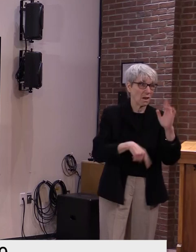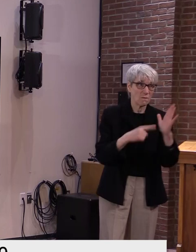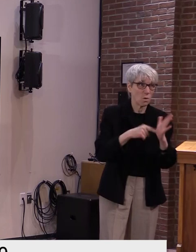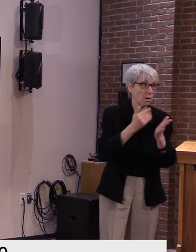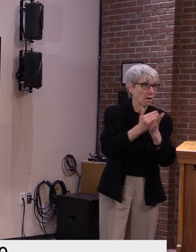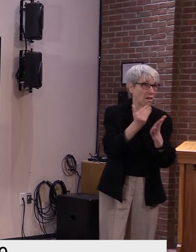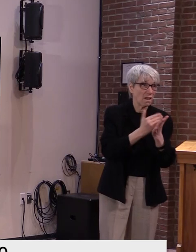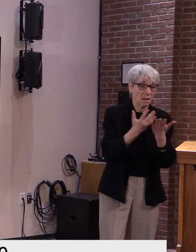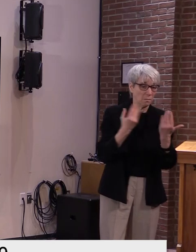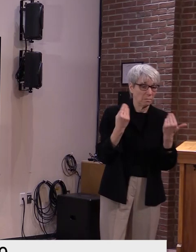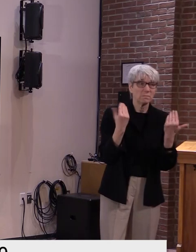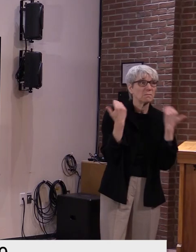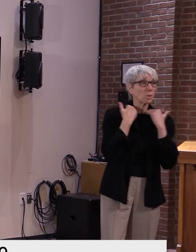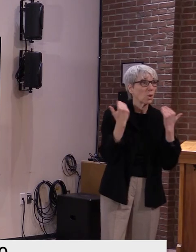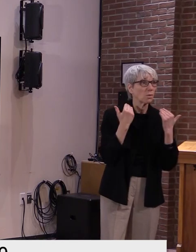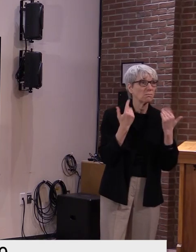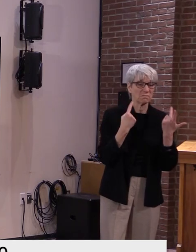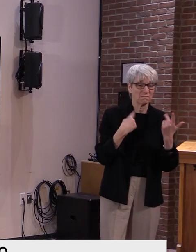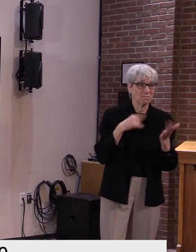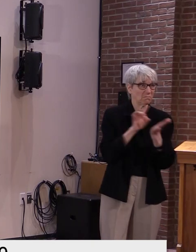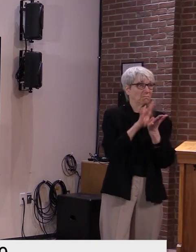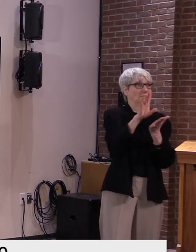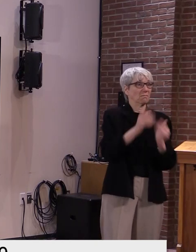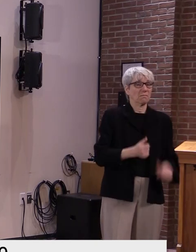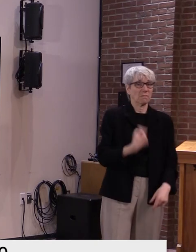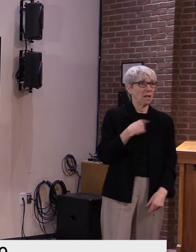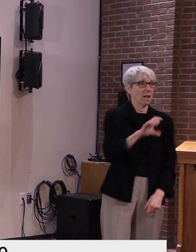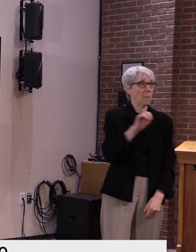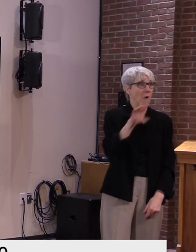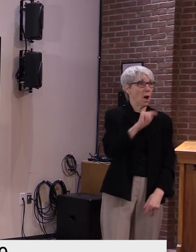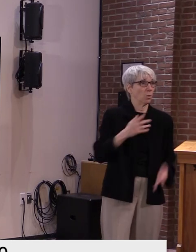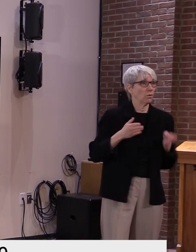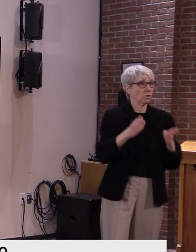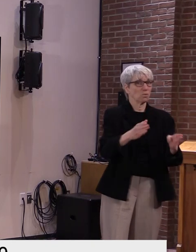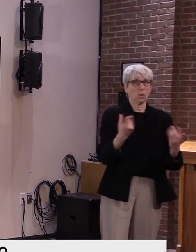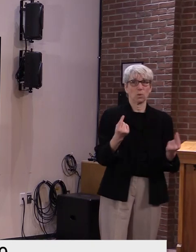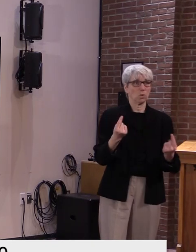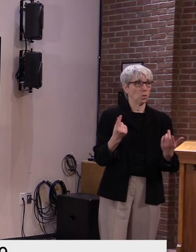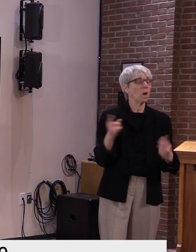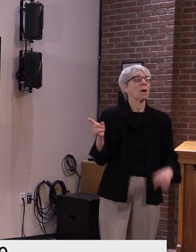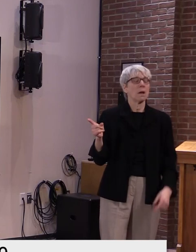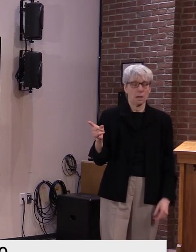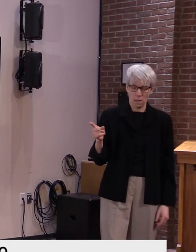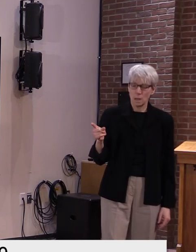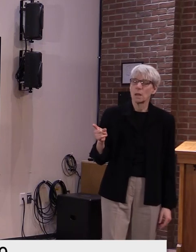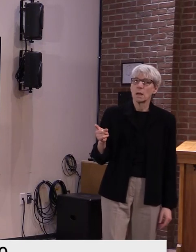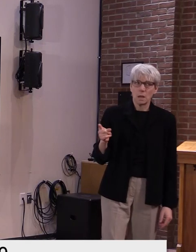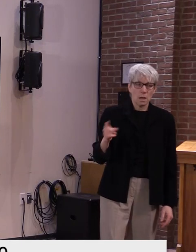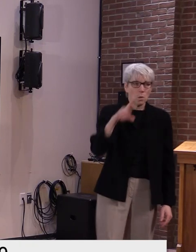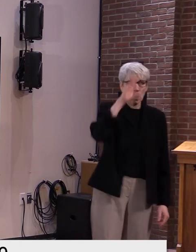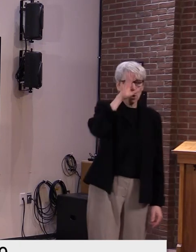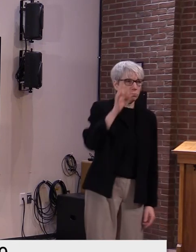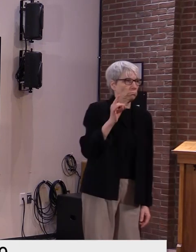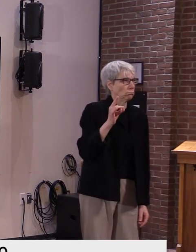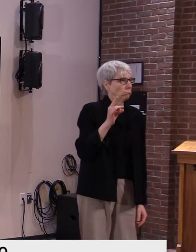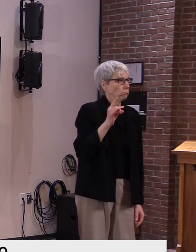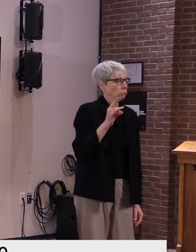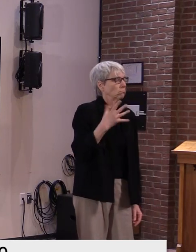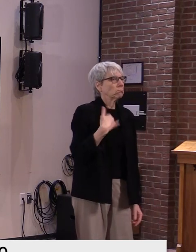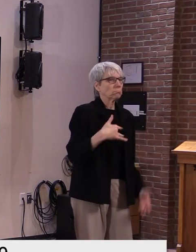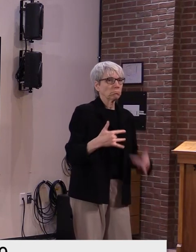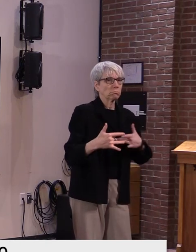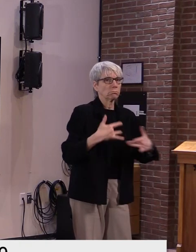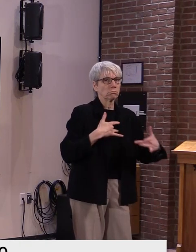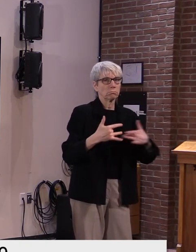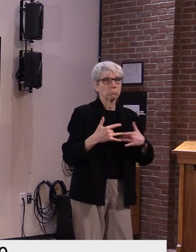what they're going through, and I have an extreme amount of sympathy, and we're working very hard, diligently, but